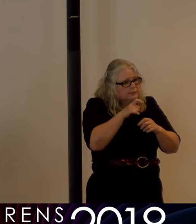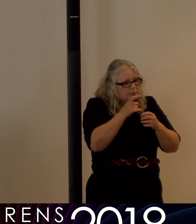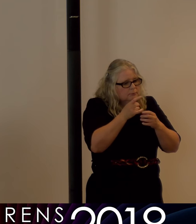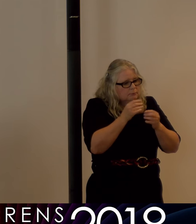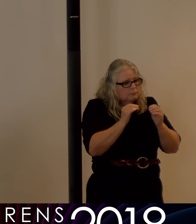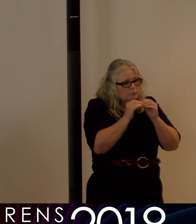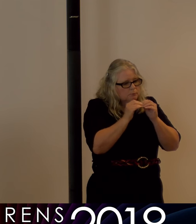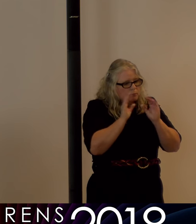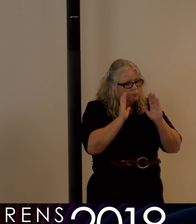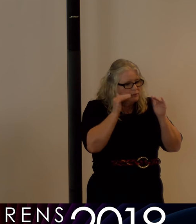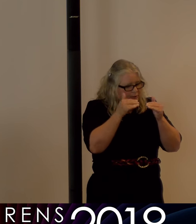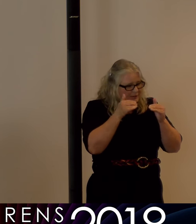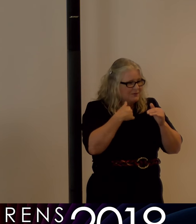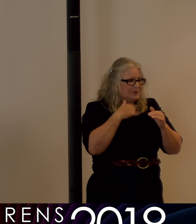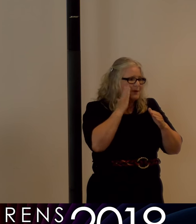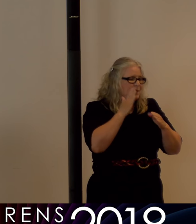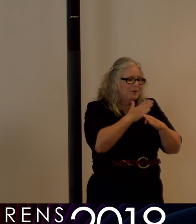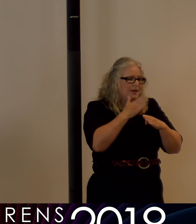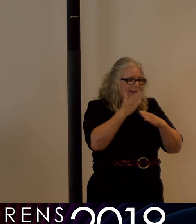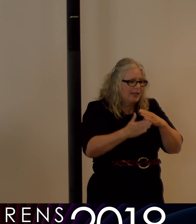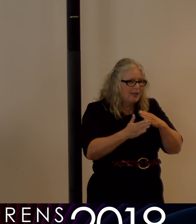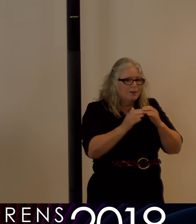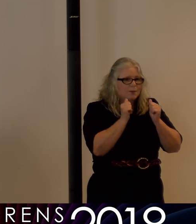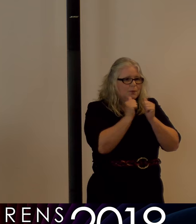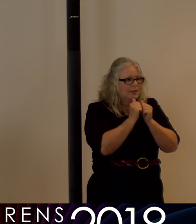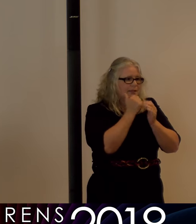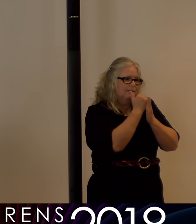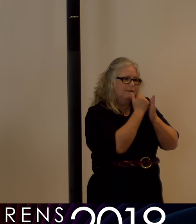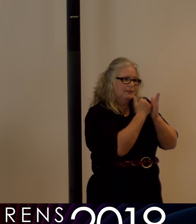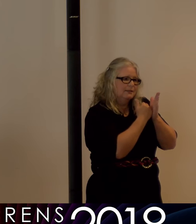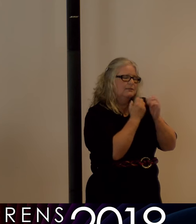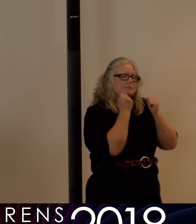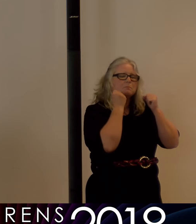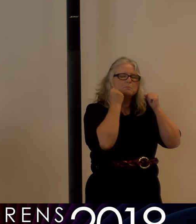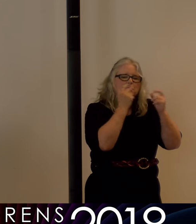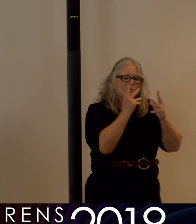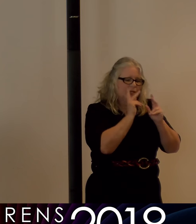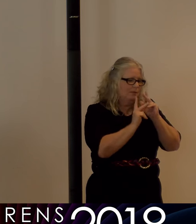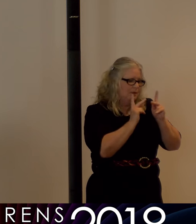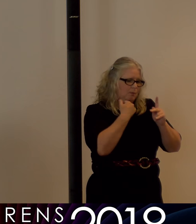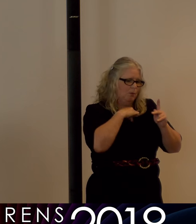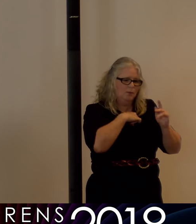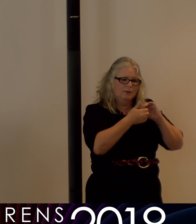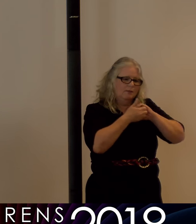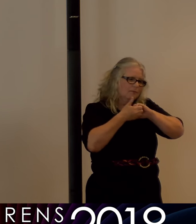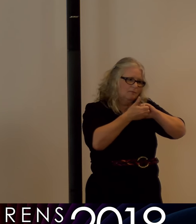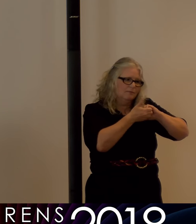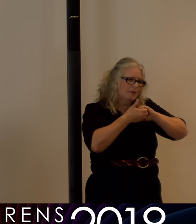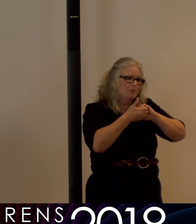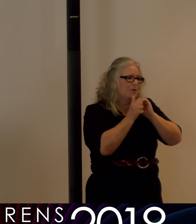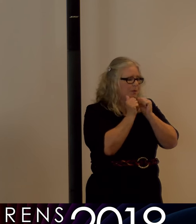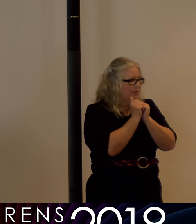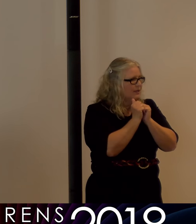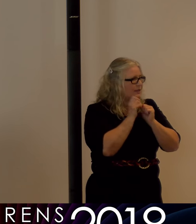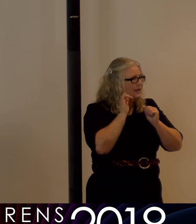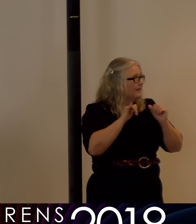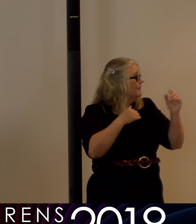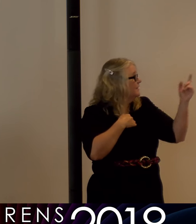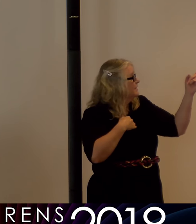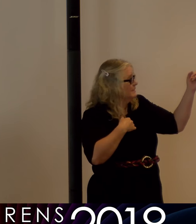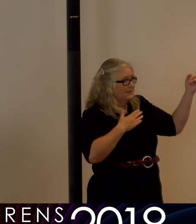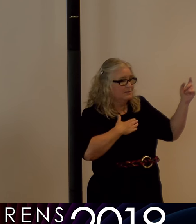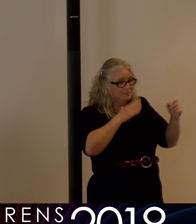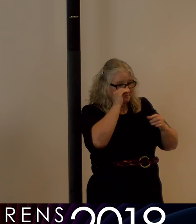end by listing the many, many people that we collaborate with. Yoash Raphael is my partner in life, my husband, my